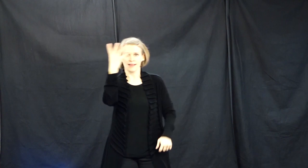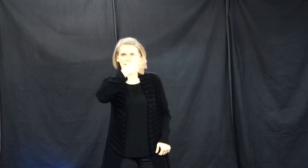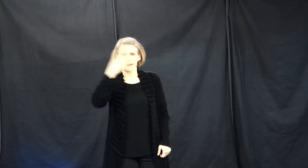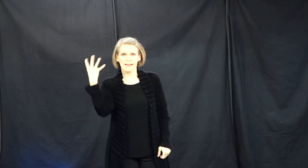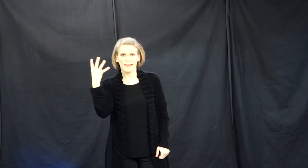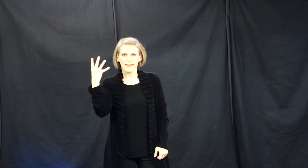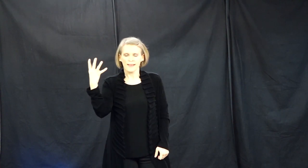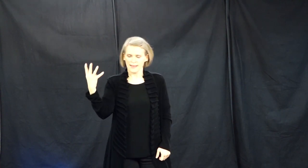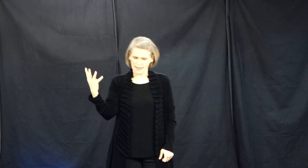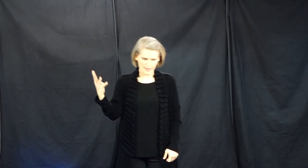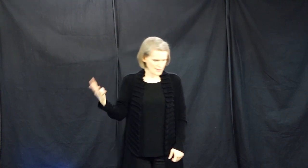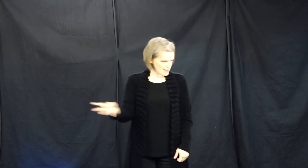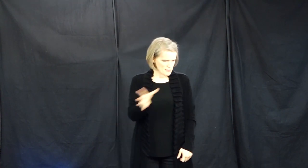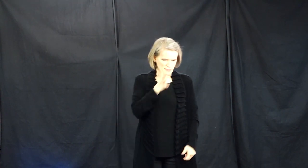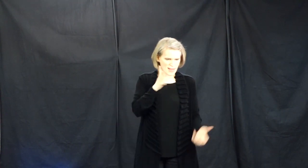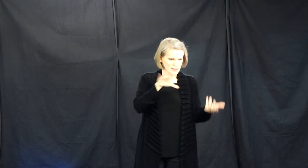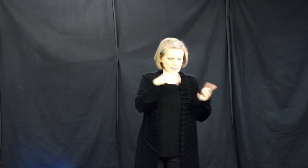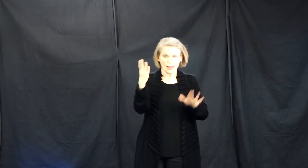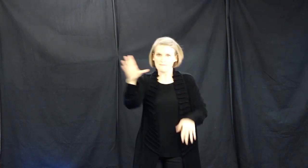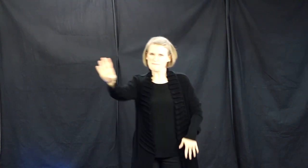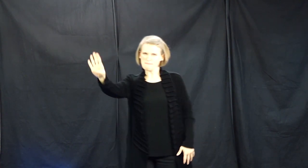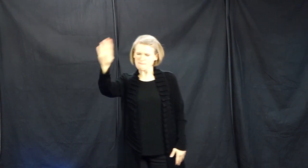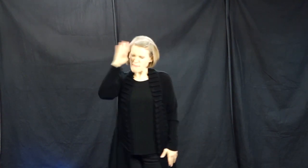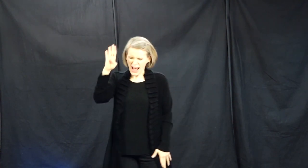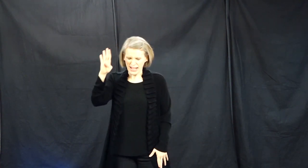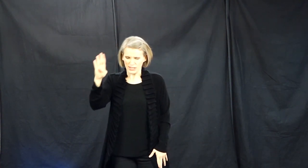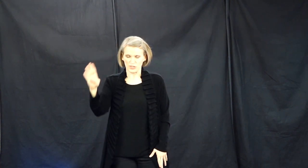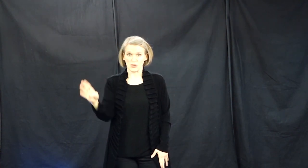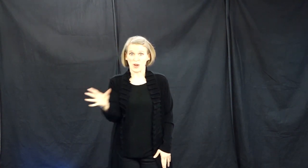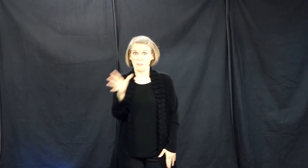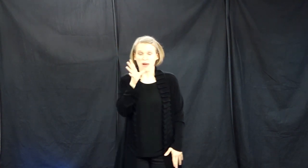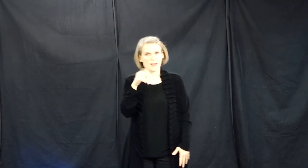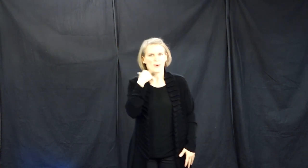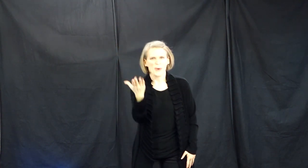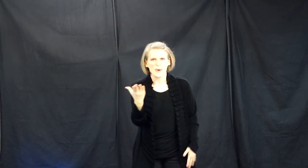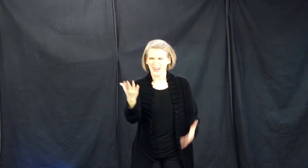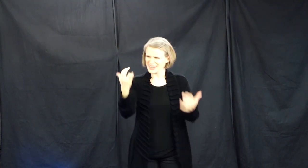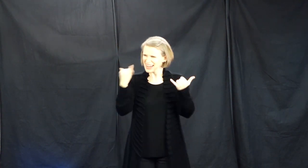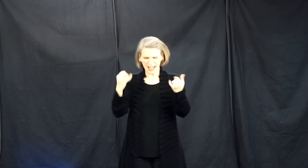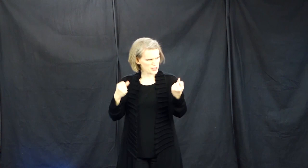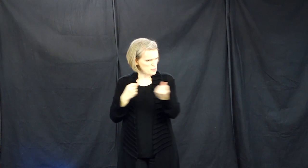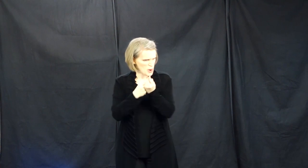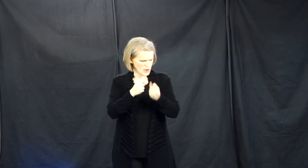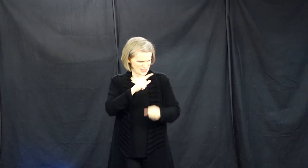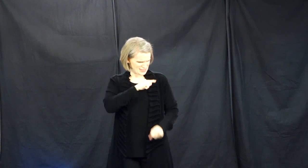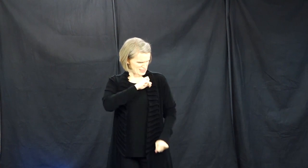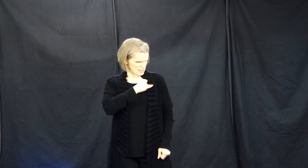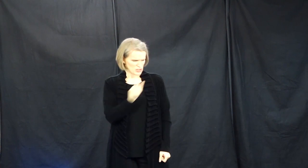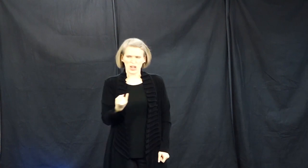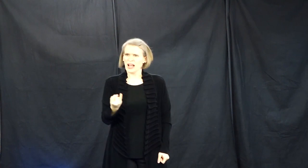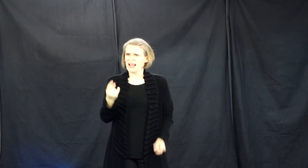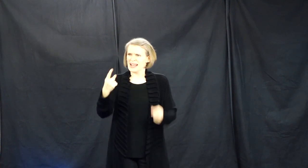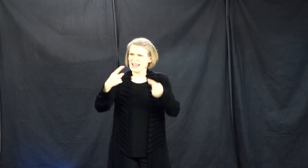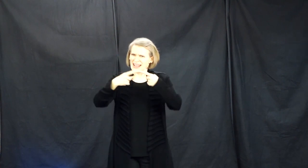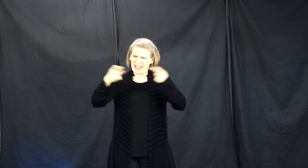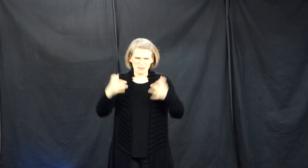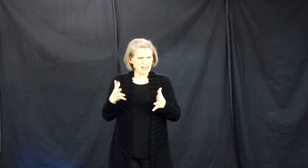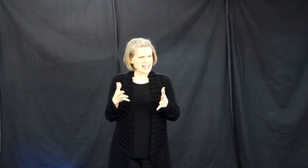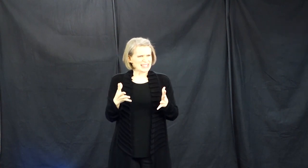orphan, bastard, or son, somehow endorsed Thomas Jefferson, his enemy. A man he's despised since the